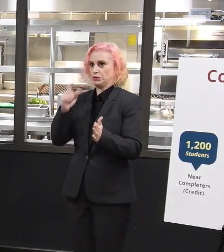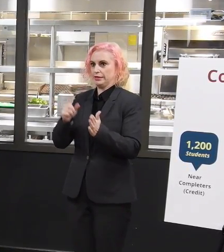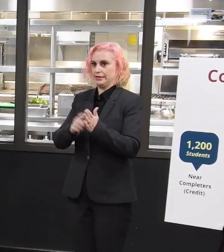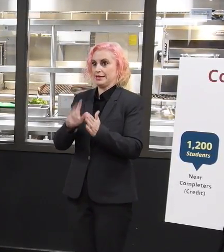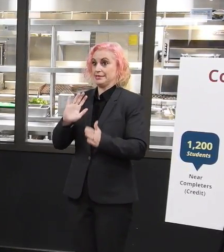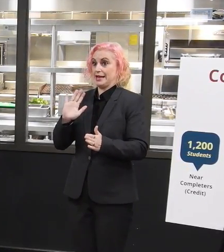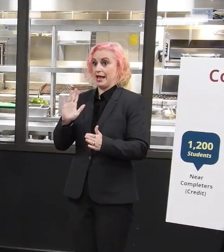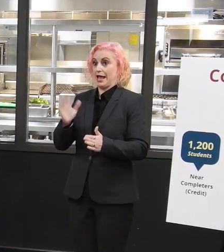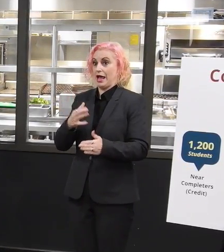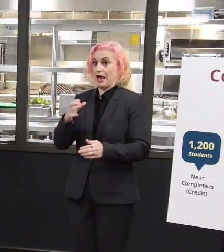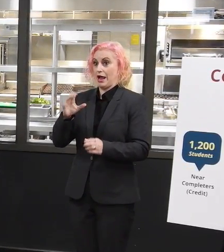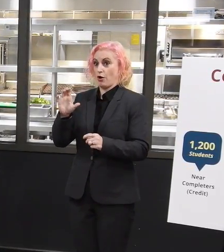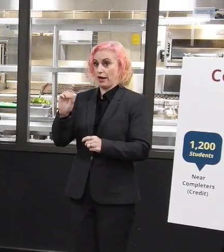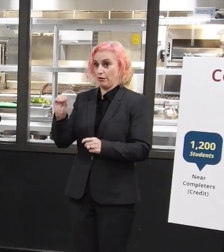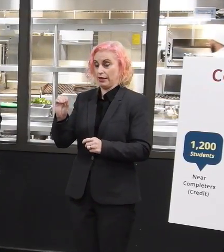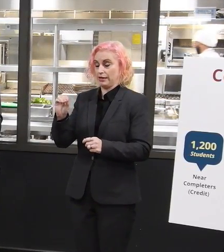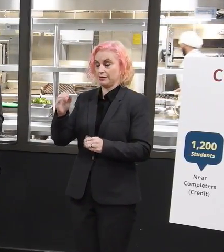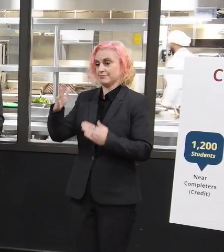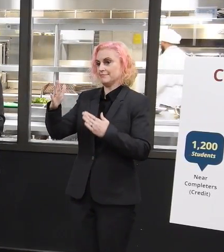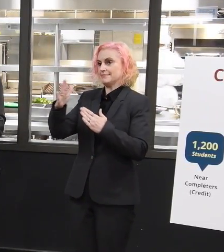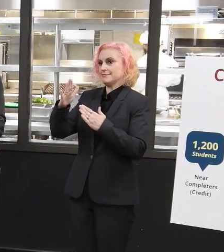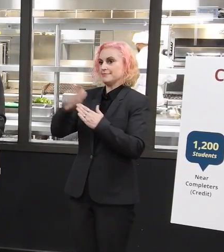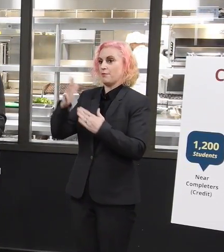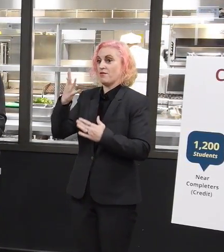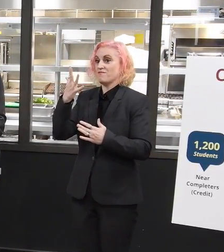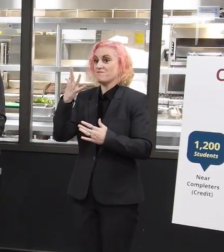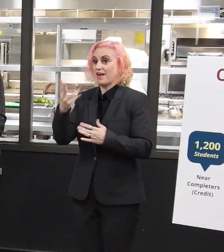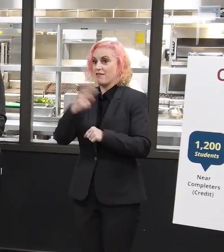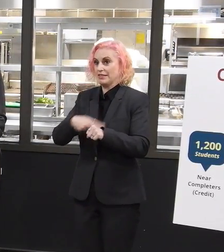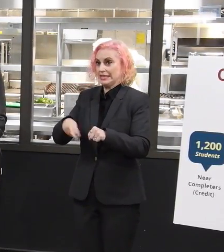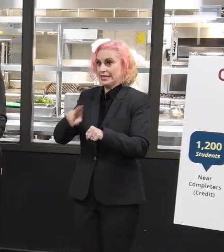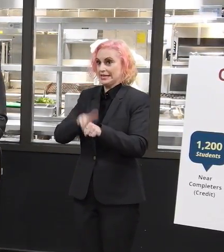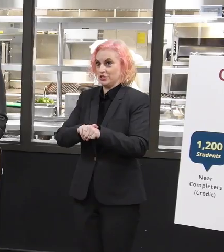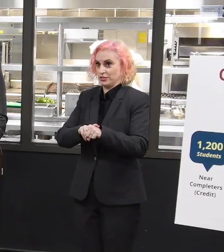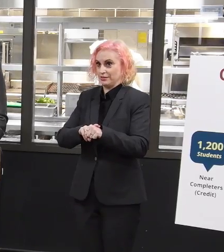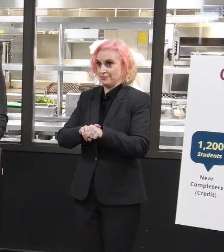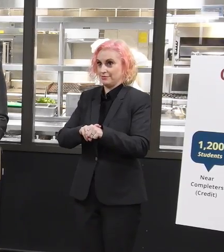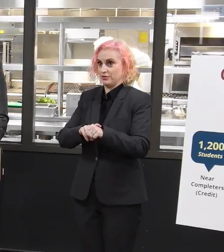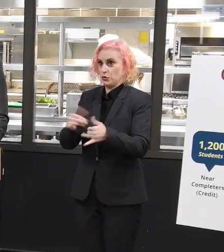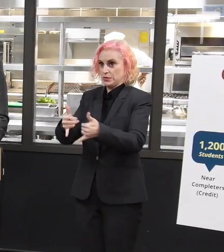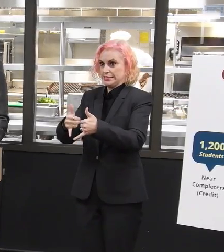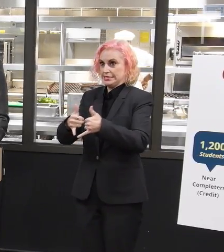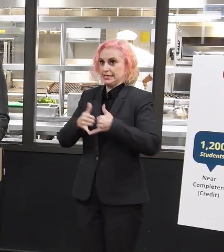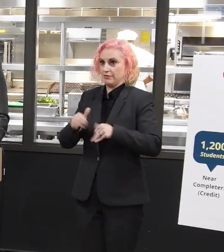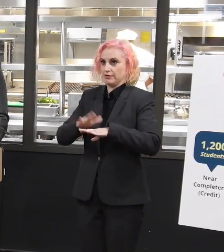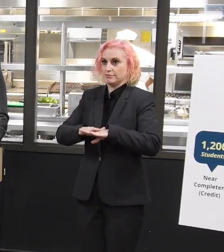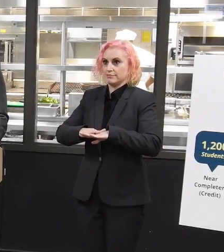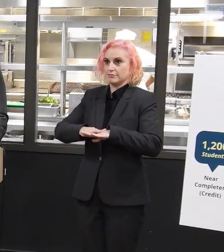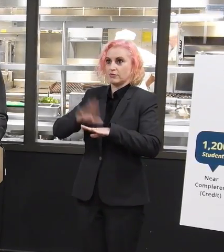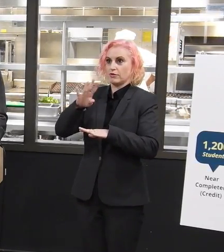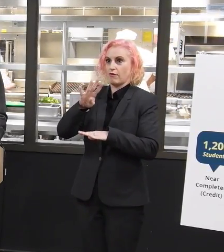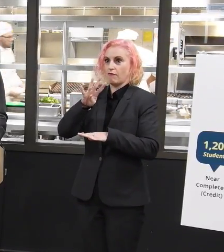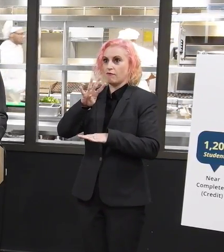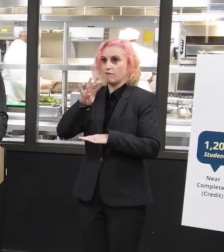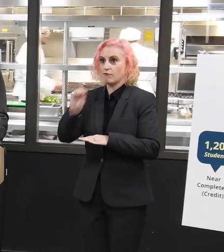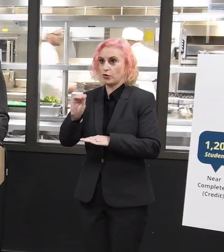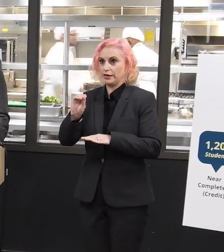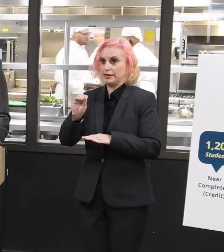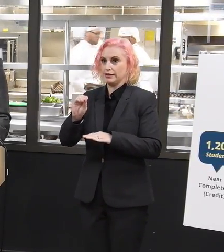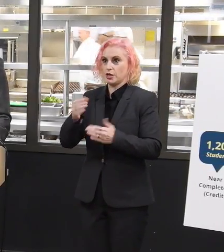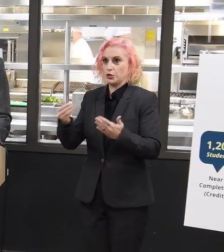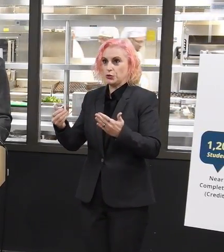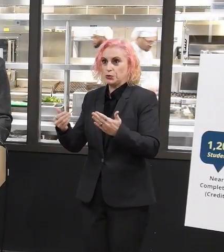recognized Howard County in the top 5 in the nation, receiving more than 40 innovation